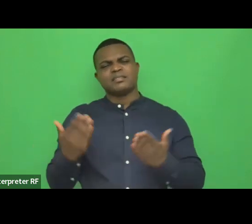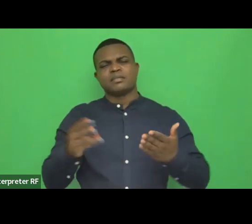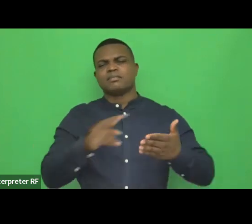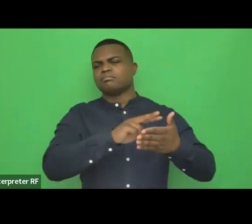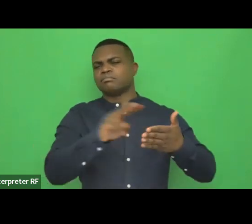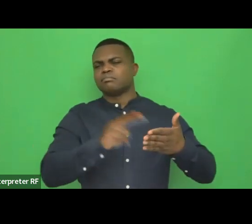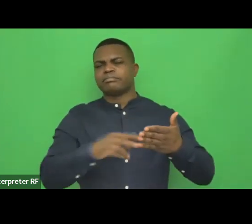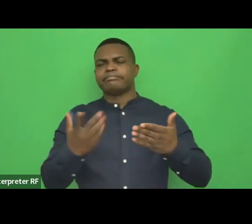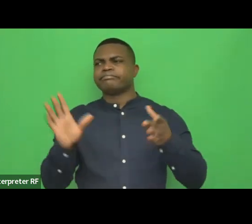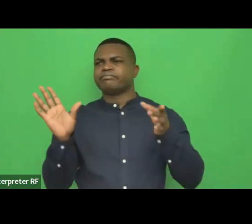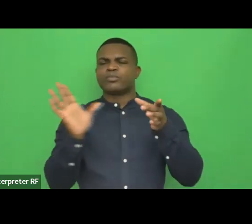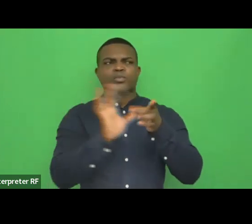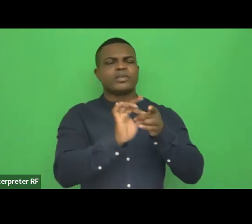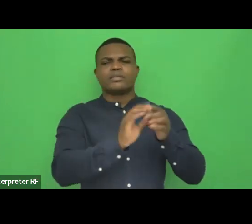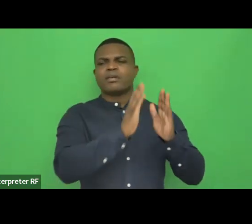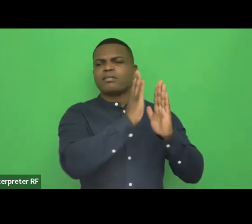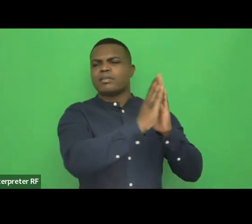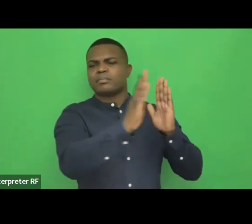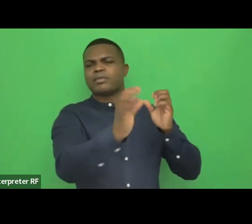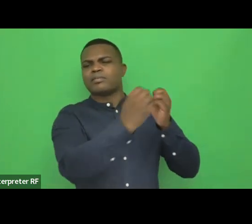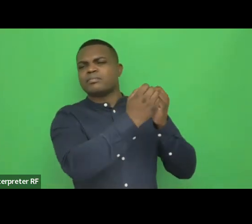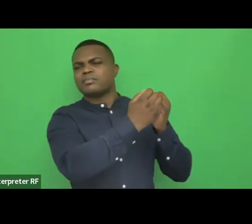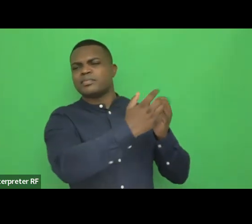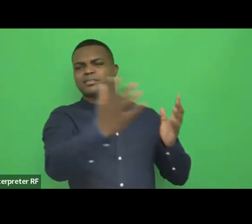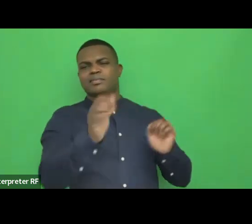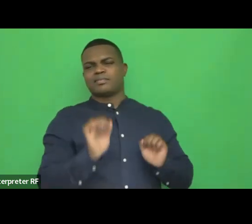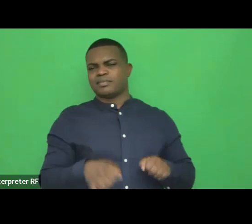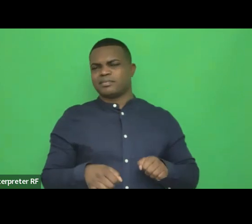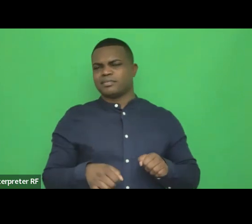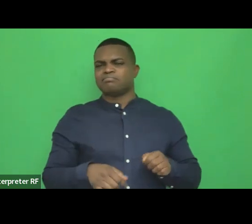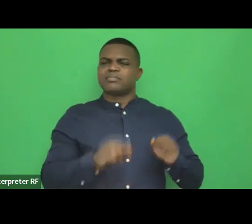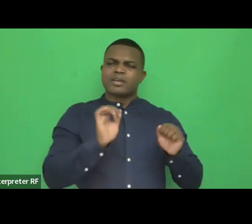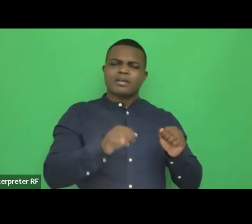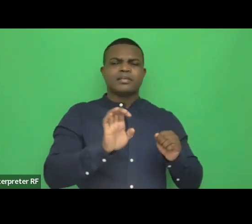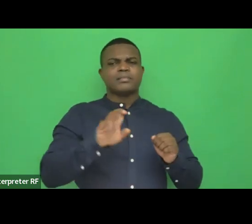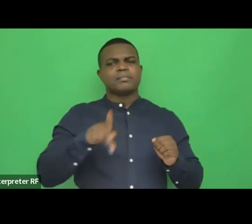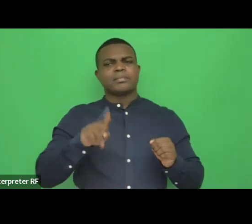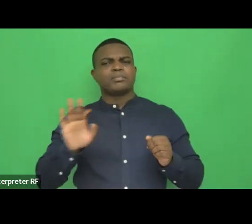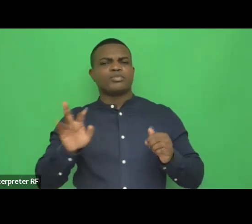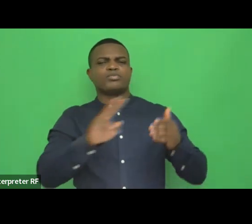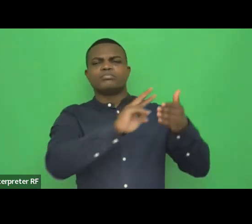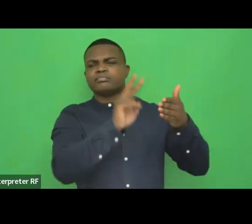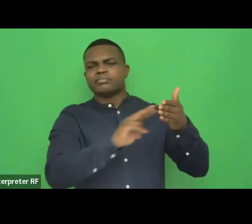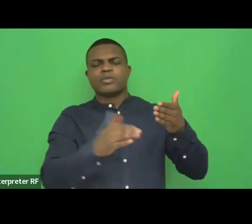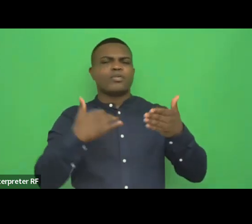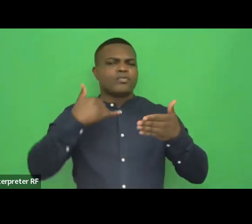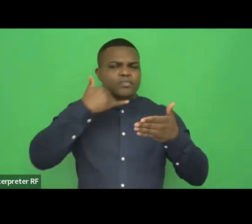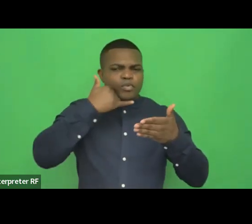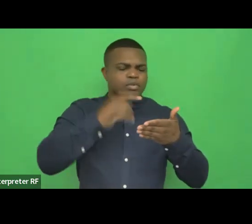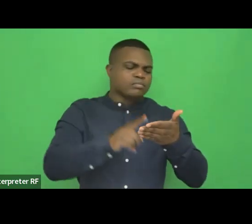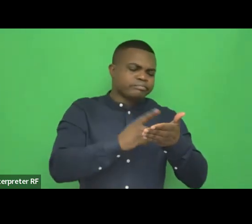computer. And in Easyreader, you can do all of those fun things, such as changing fonts and using read aloud, changing the colors and so